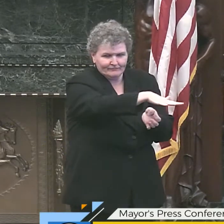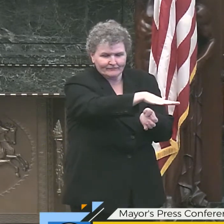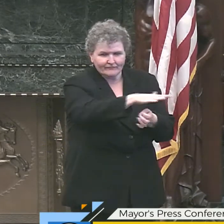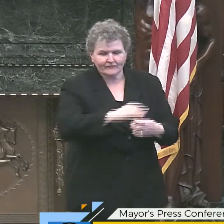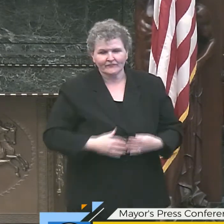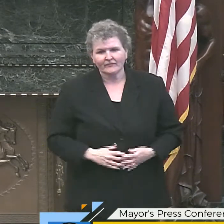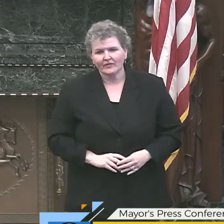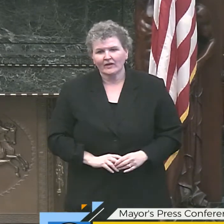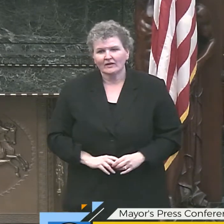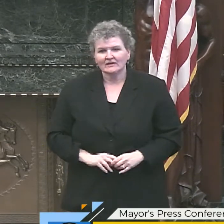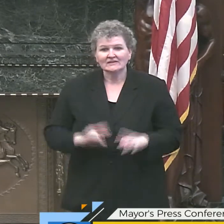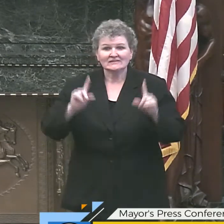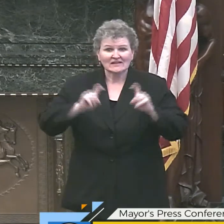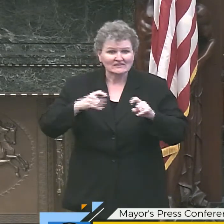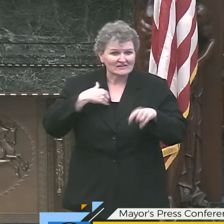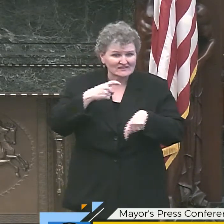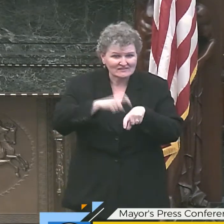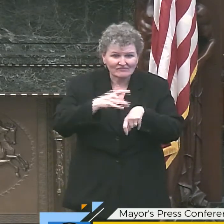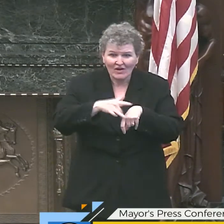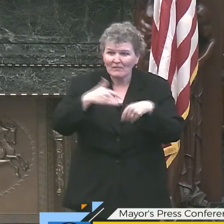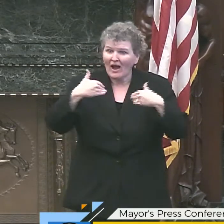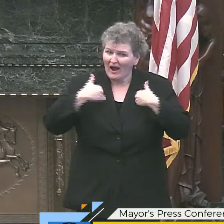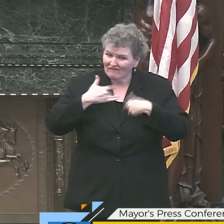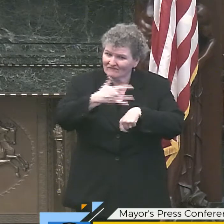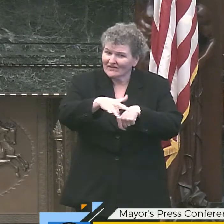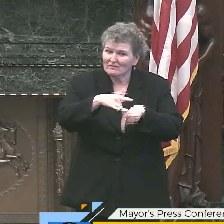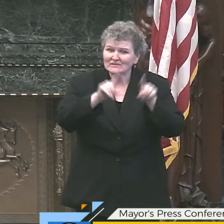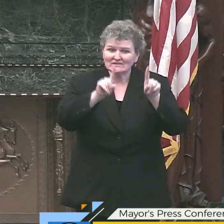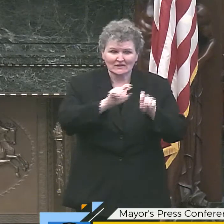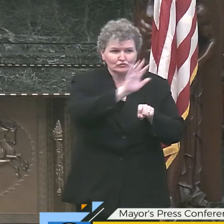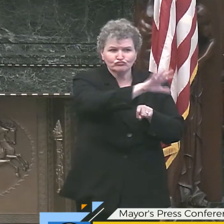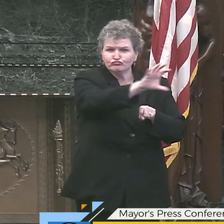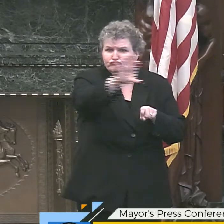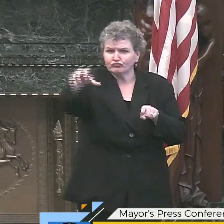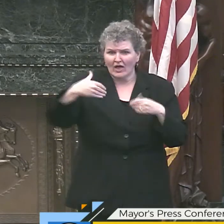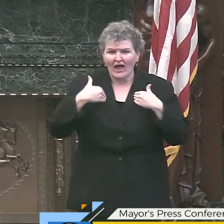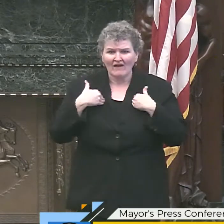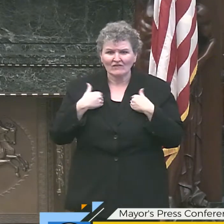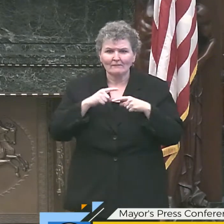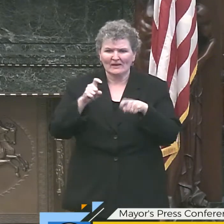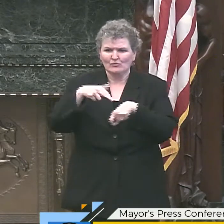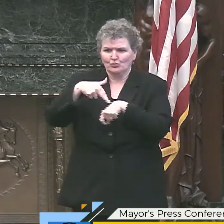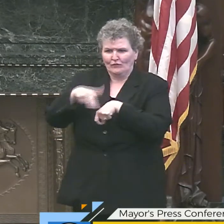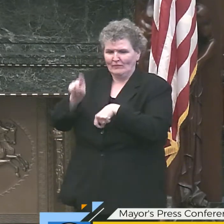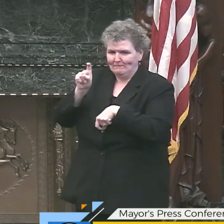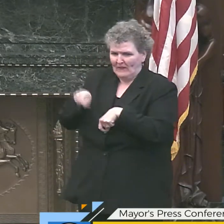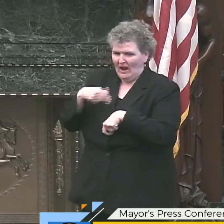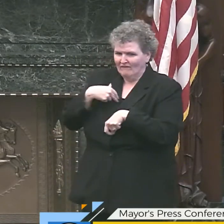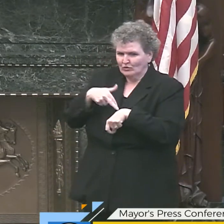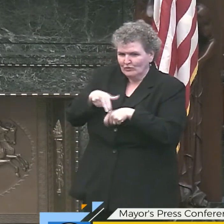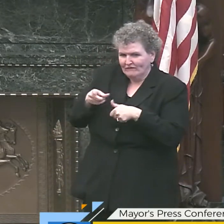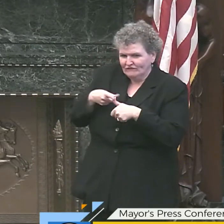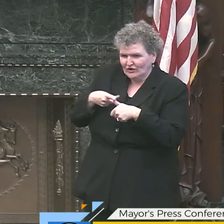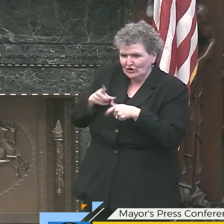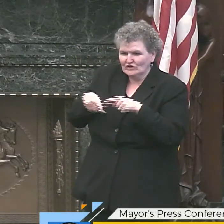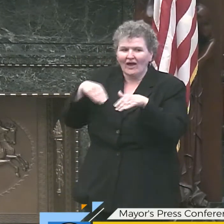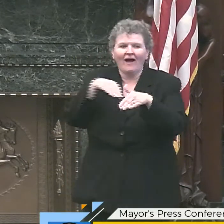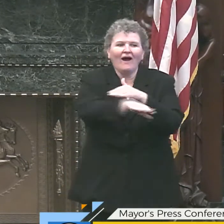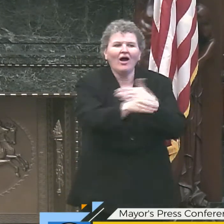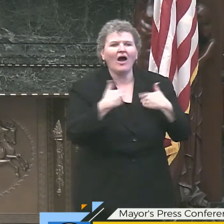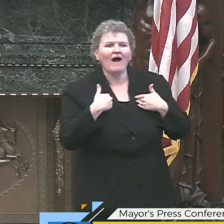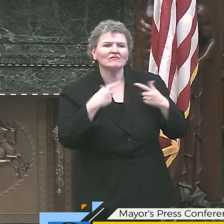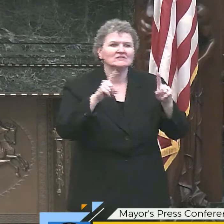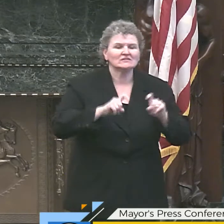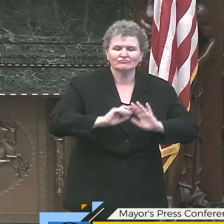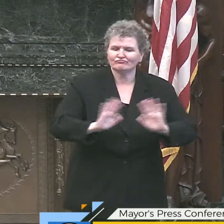every day, testing is still available through most hospitals in the city. It is available through referral, not through walk-up. In general, people are testing those who have